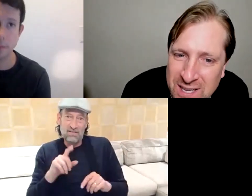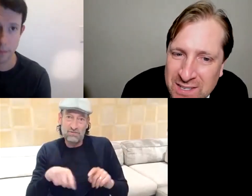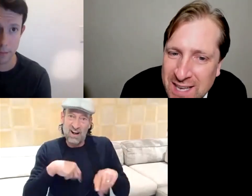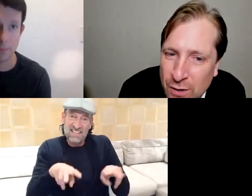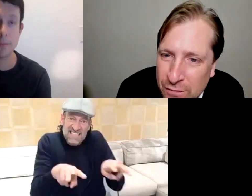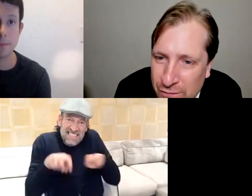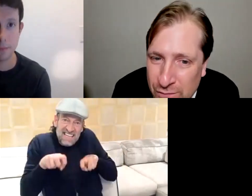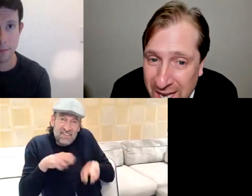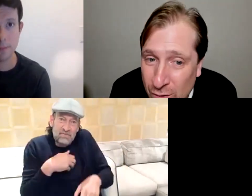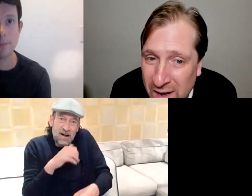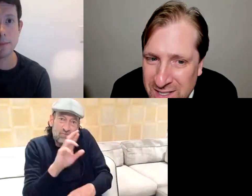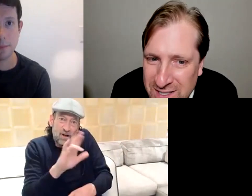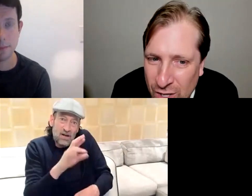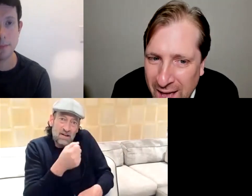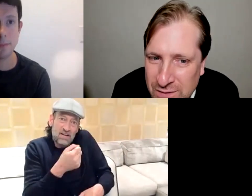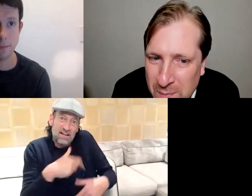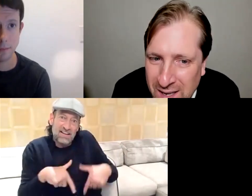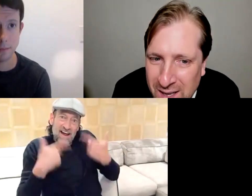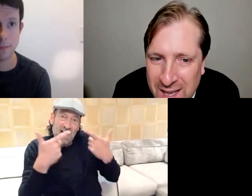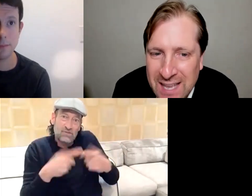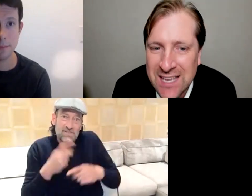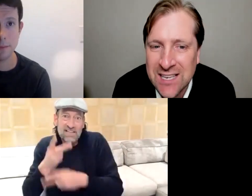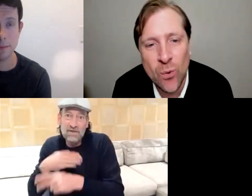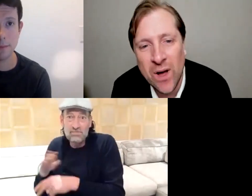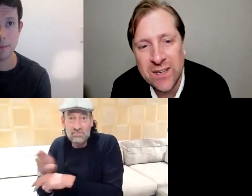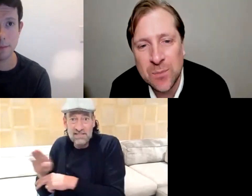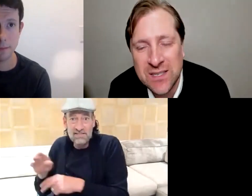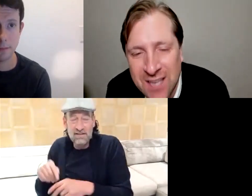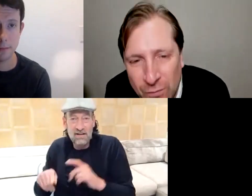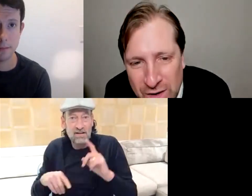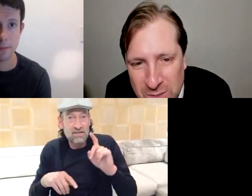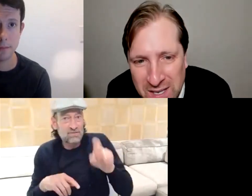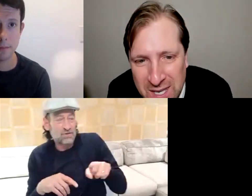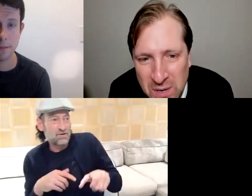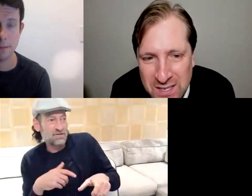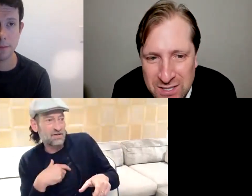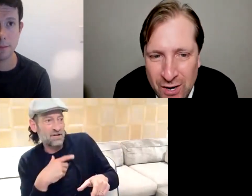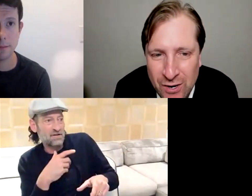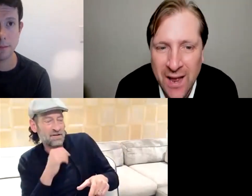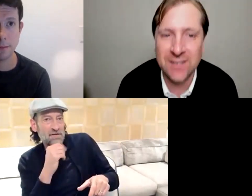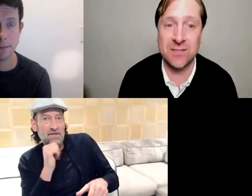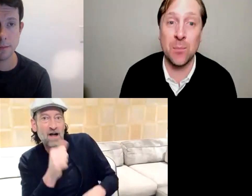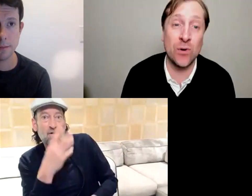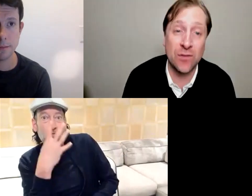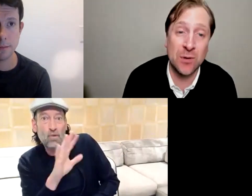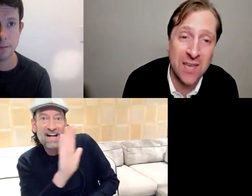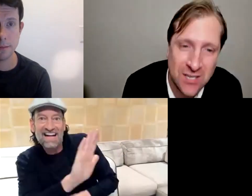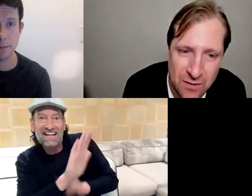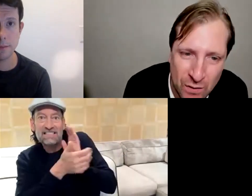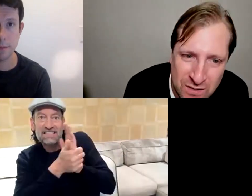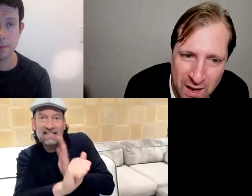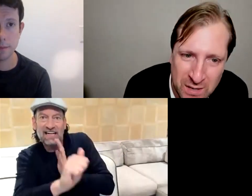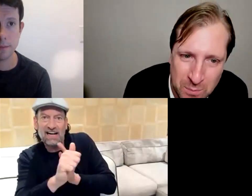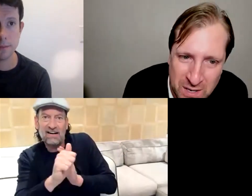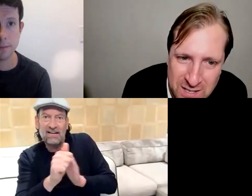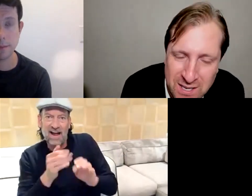business and the sacrifices he'll have to make. He doesn't want to be selfish by keeping his daughter as the mode of communication